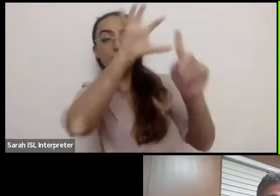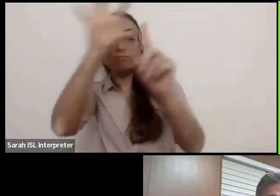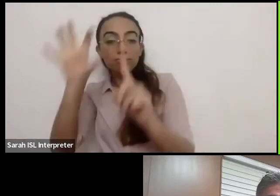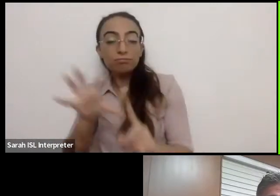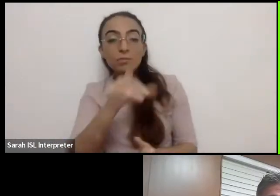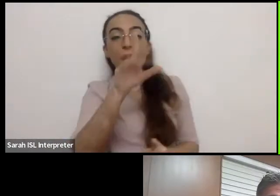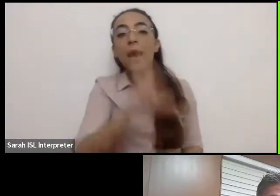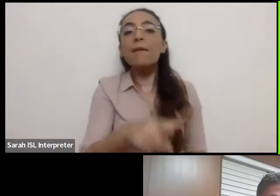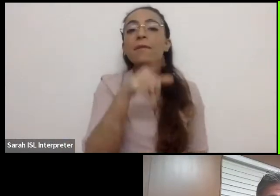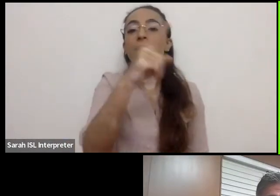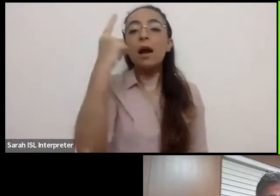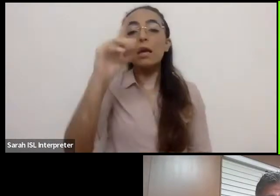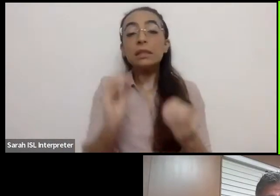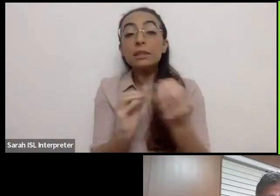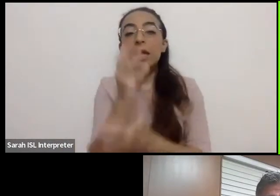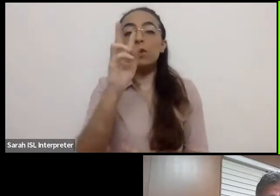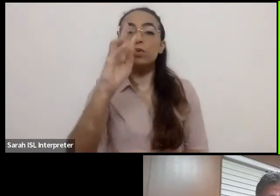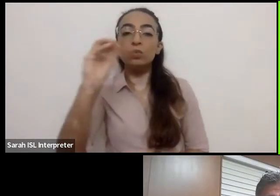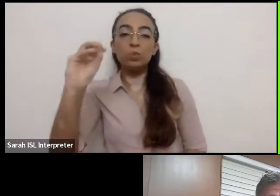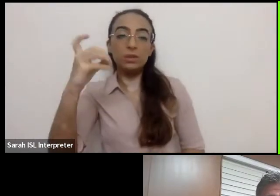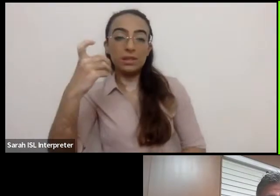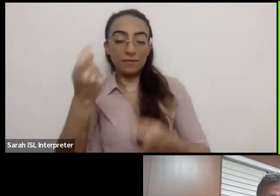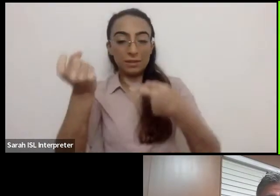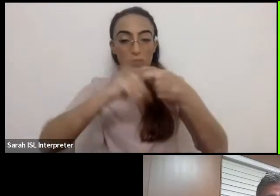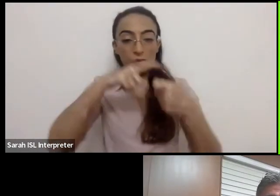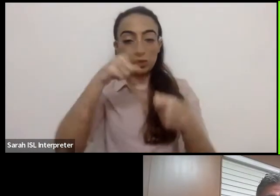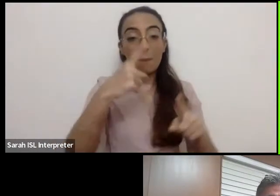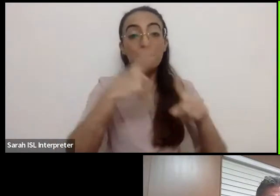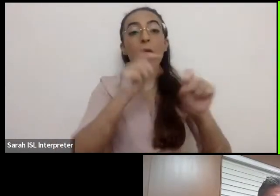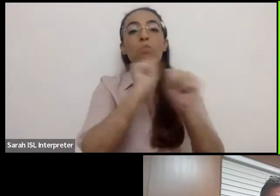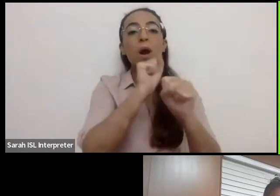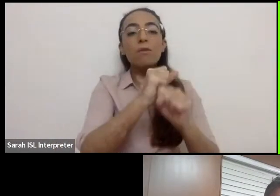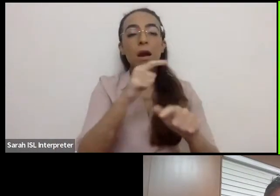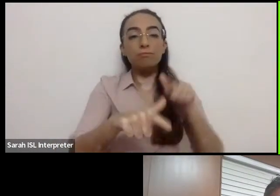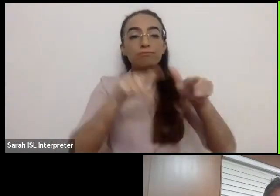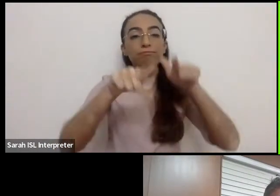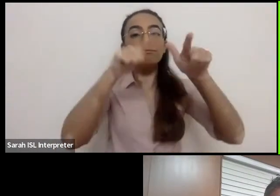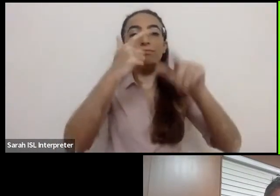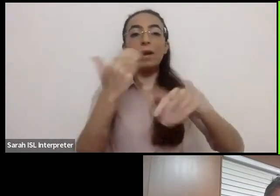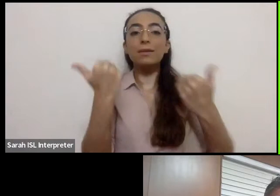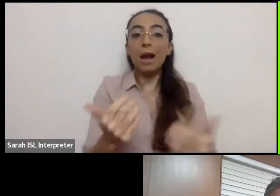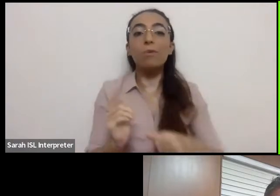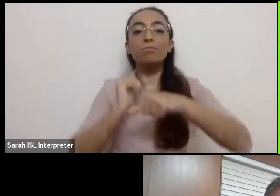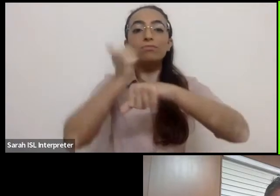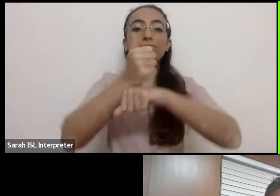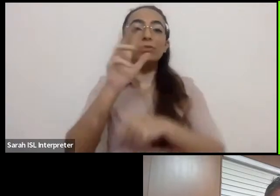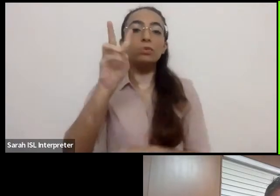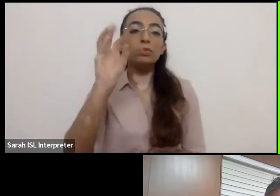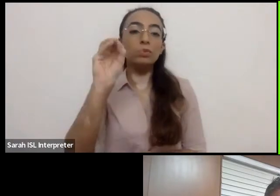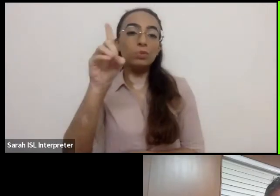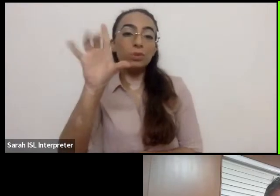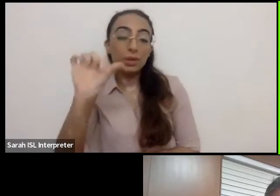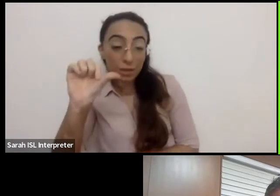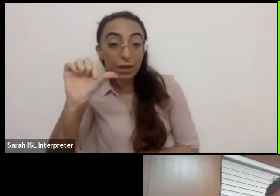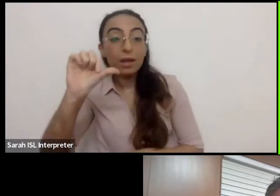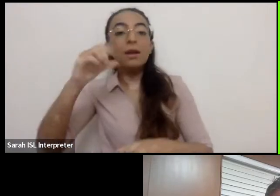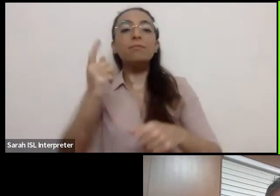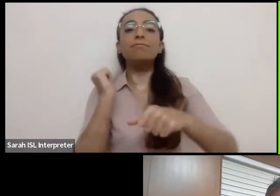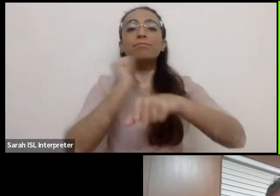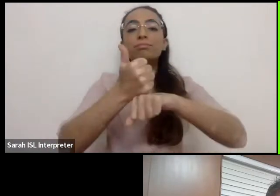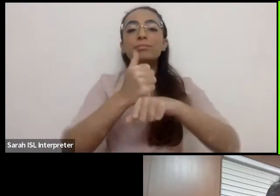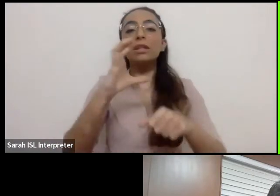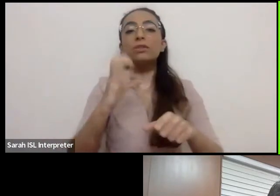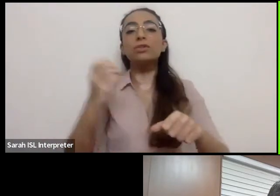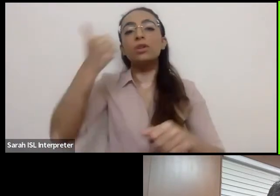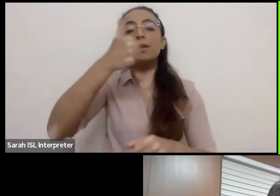2007 and worked in several roles before becoming the executive chairman in 2019. Rishad believes that the